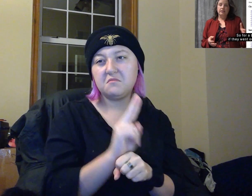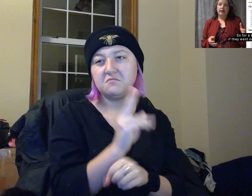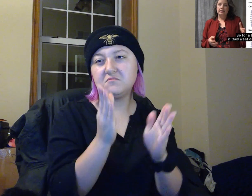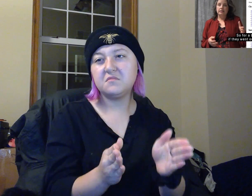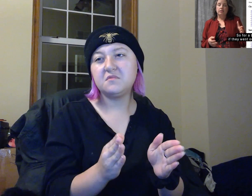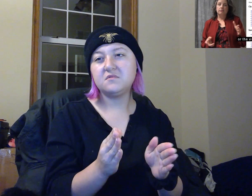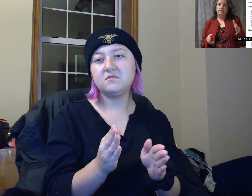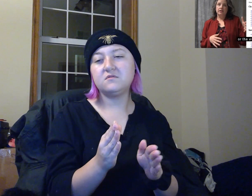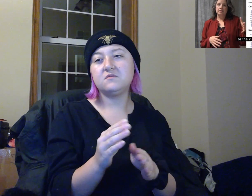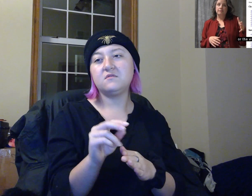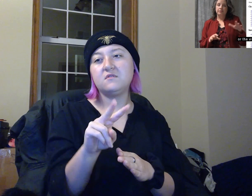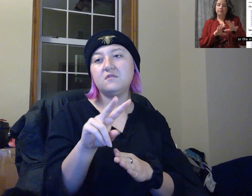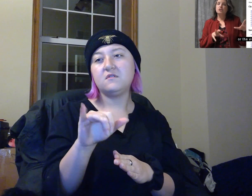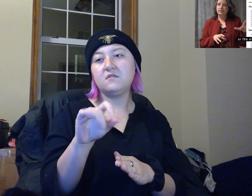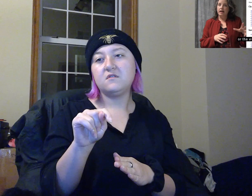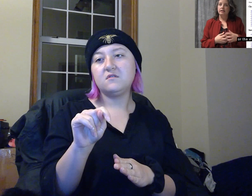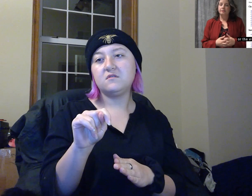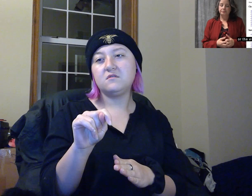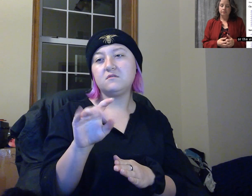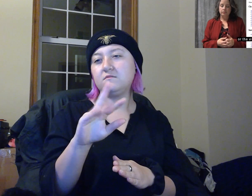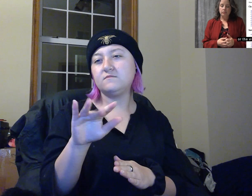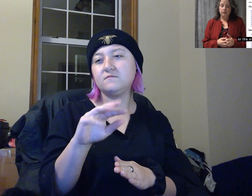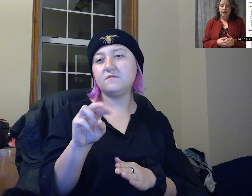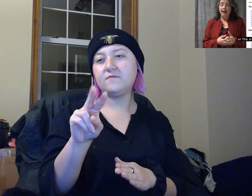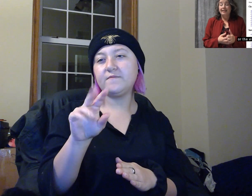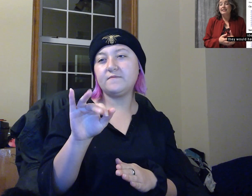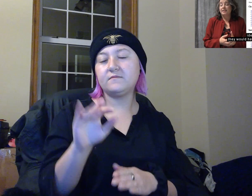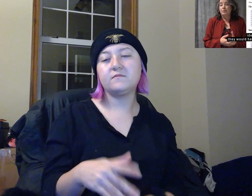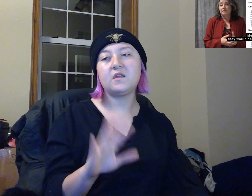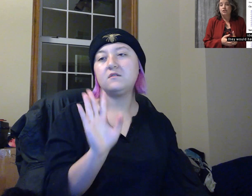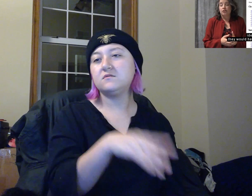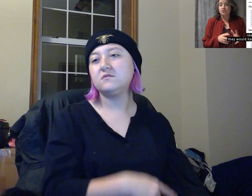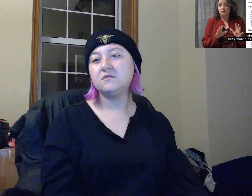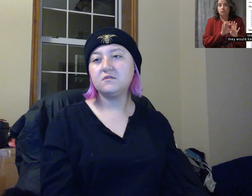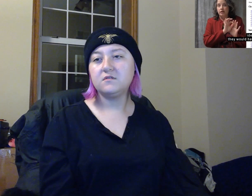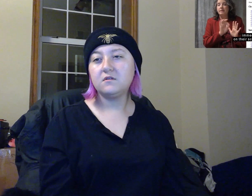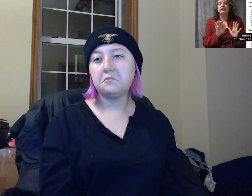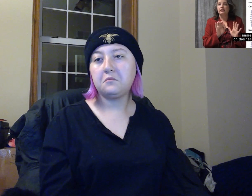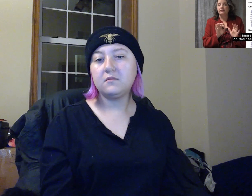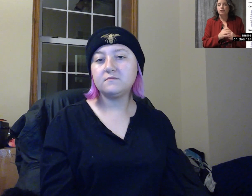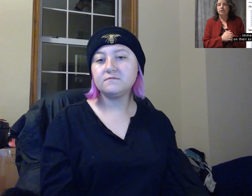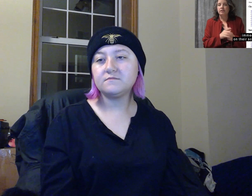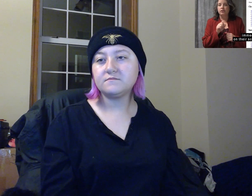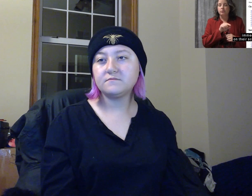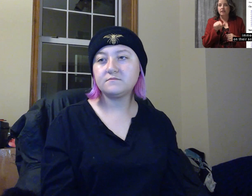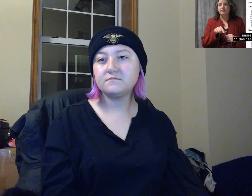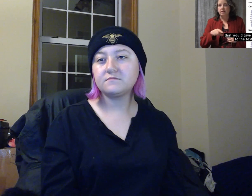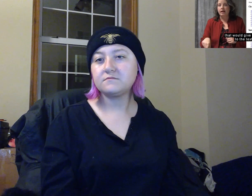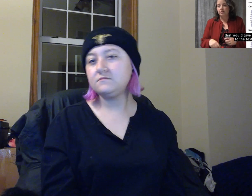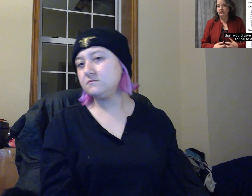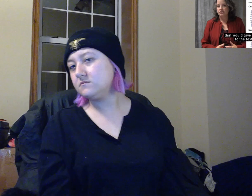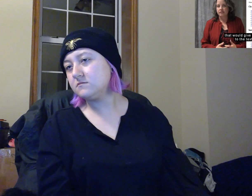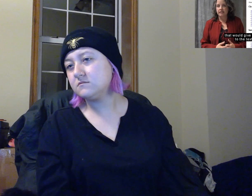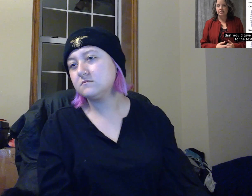old site, or the visual site, ideally they would have instructions immediately on their screen reader that would give them